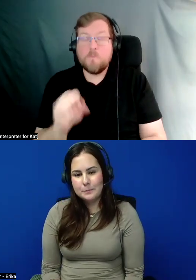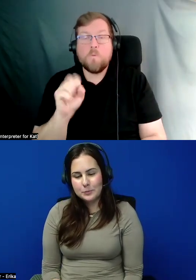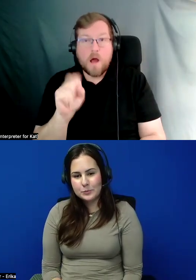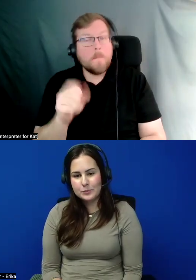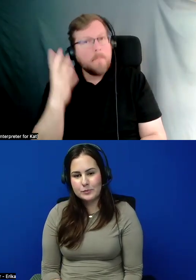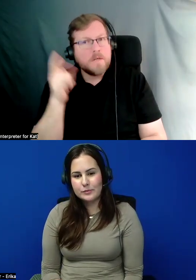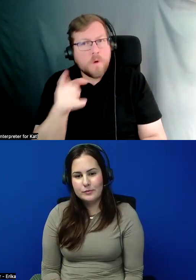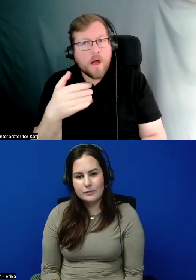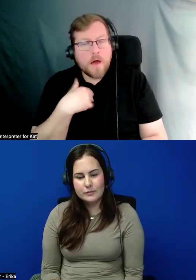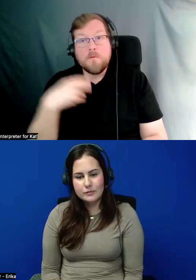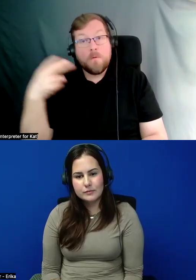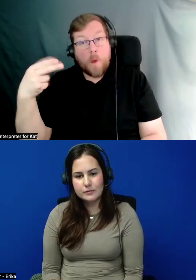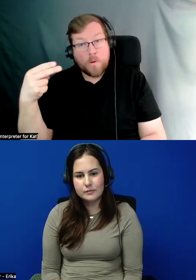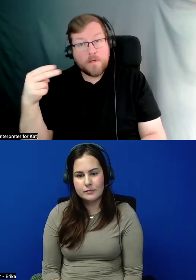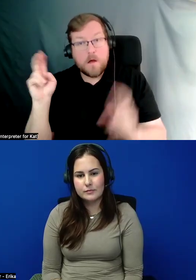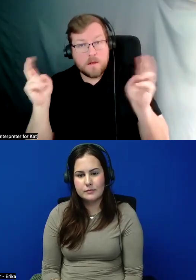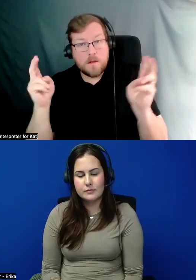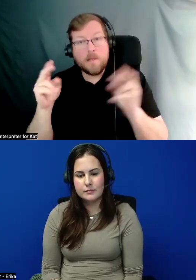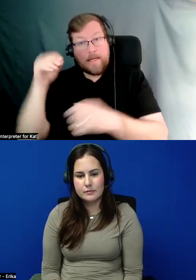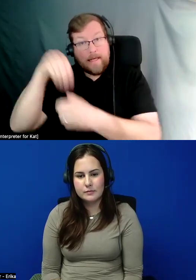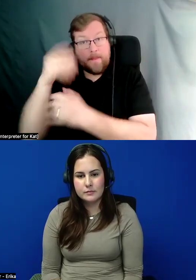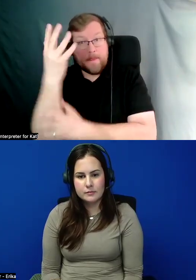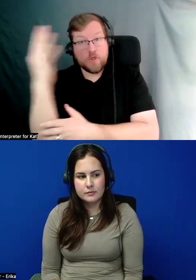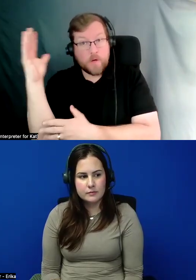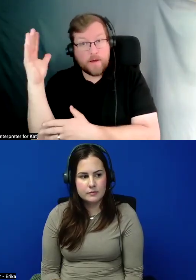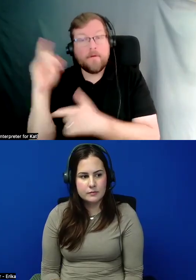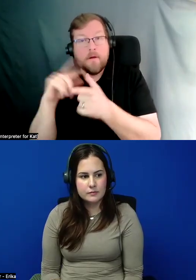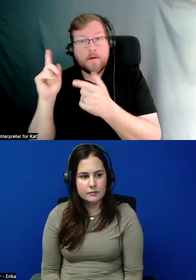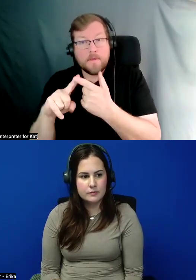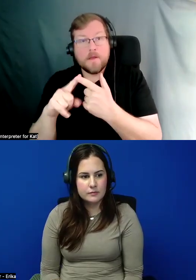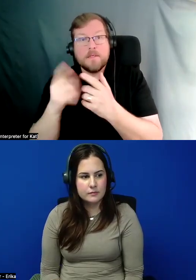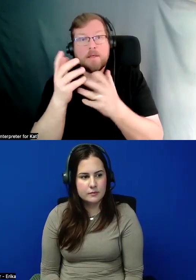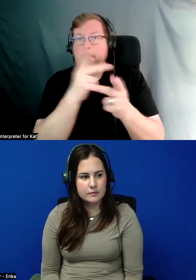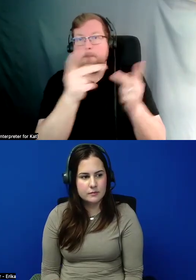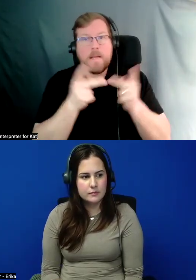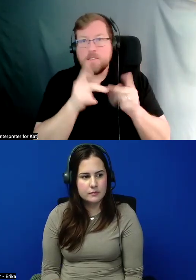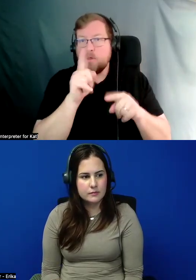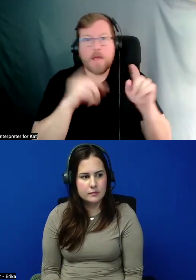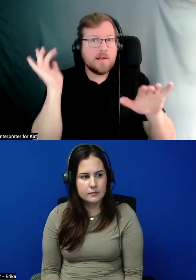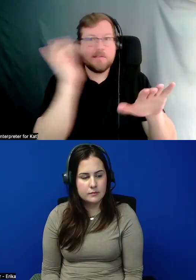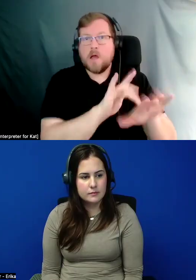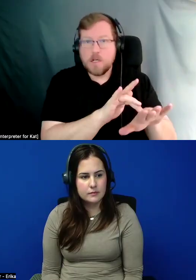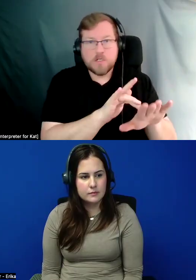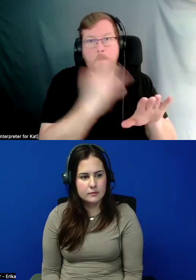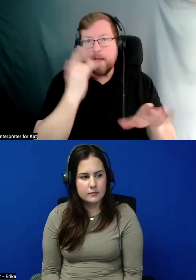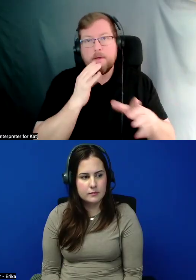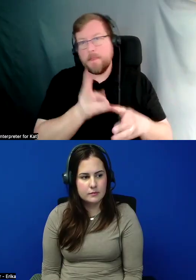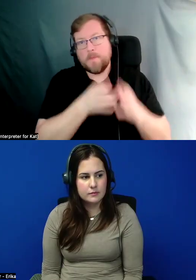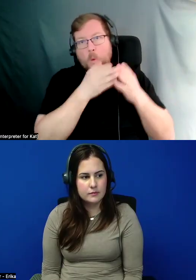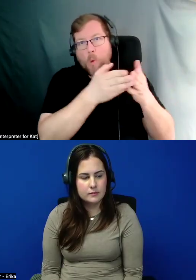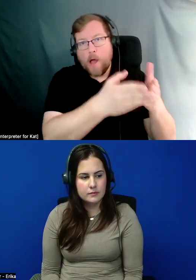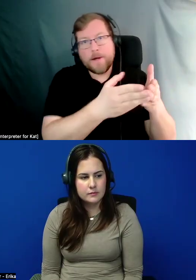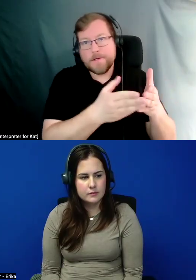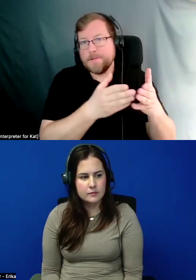have hotels or whatever up in the trees, and there are some places you can't get to by boat, or you have to